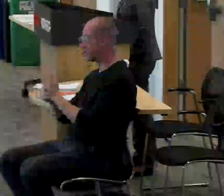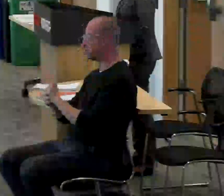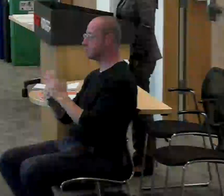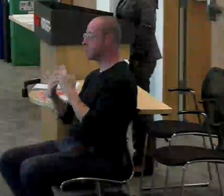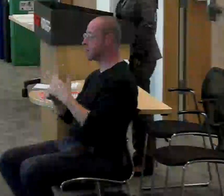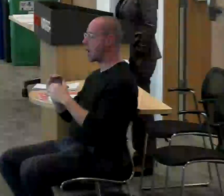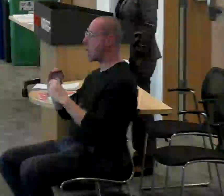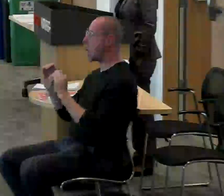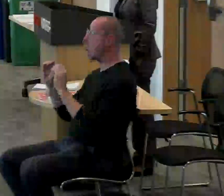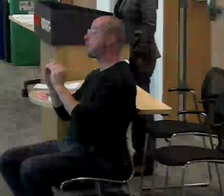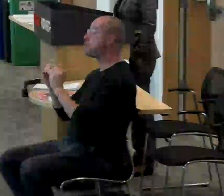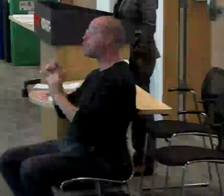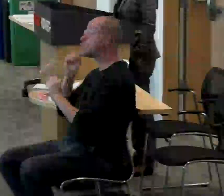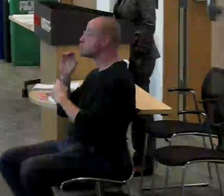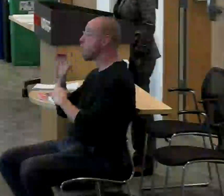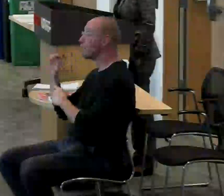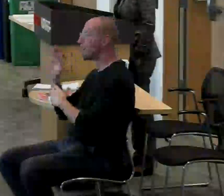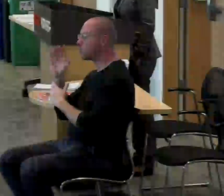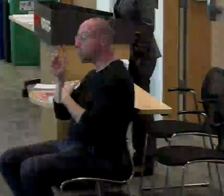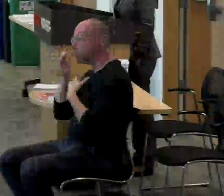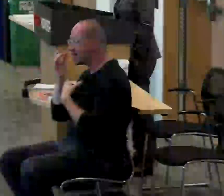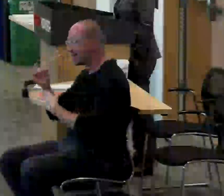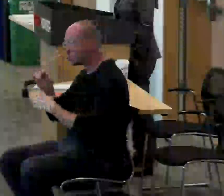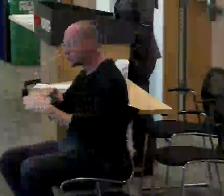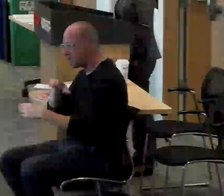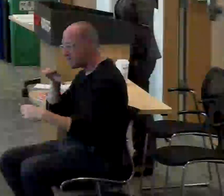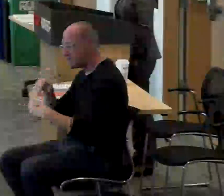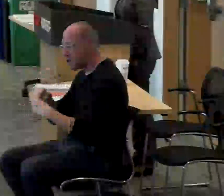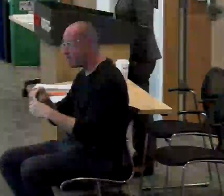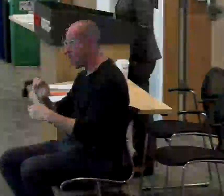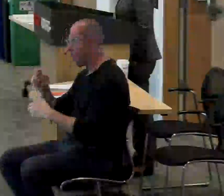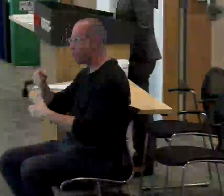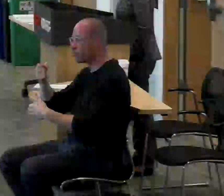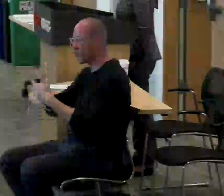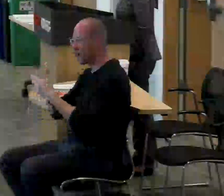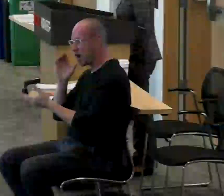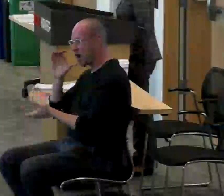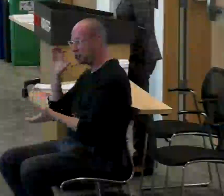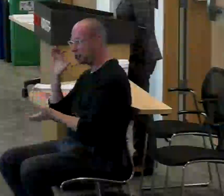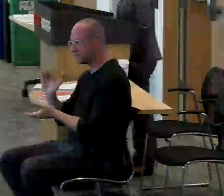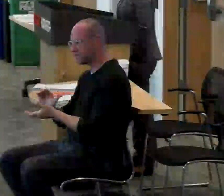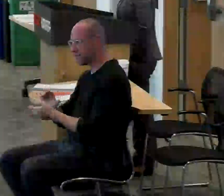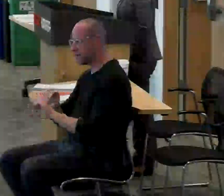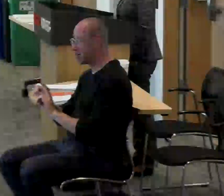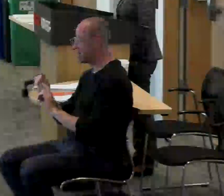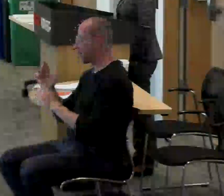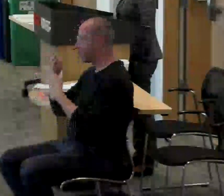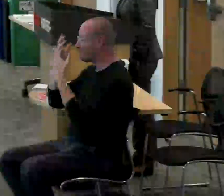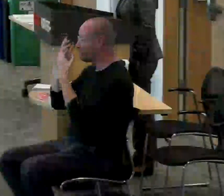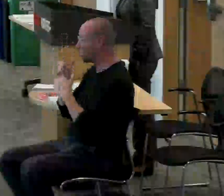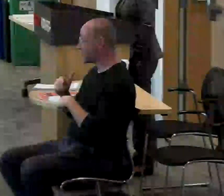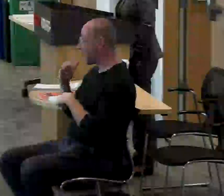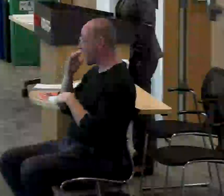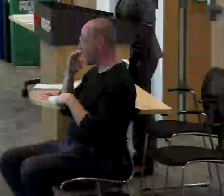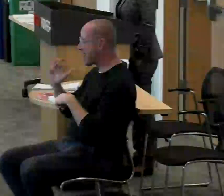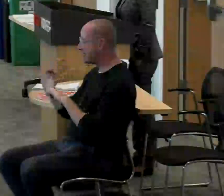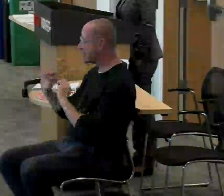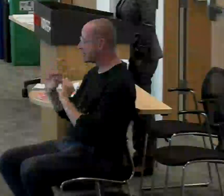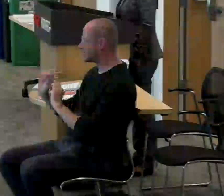in the market, and it also drives down the cost. But we just aren't seeing that here in California. What I will say is